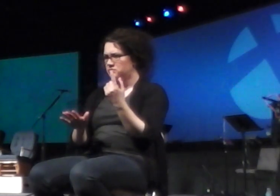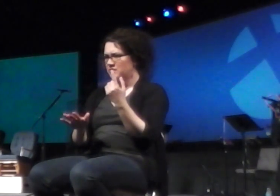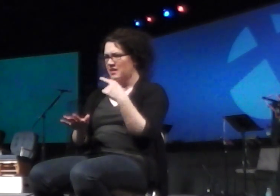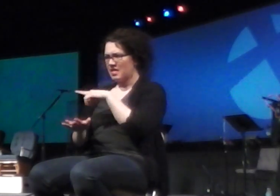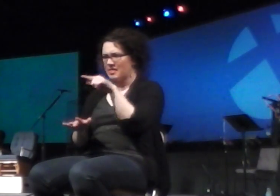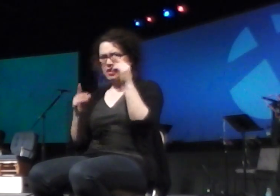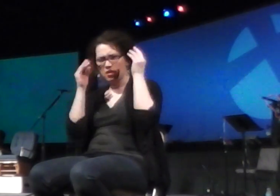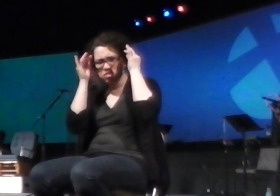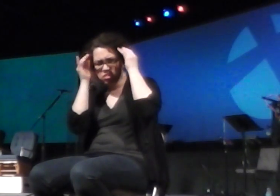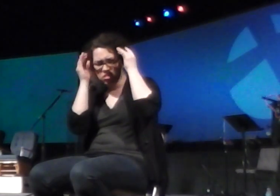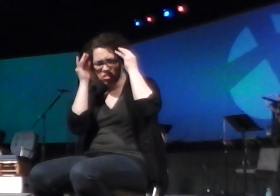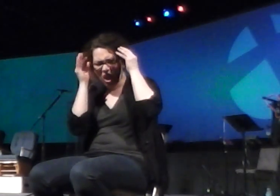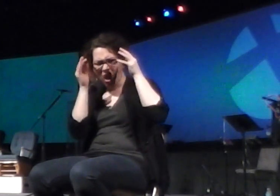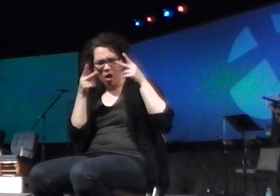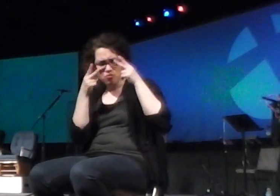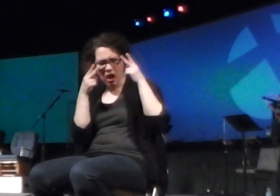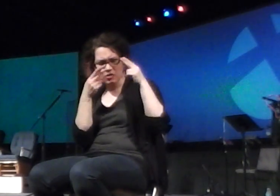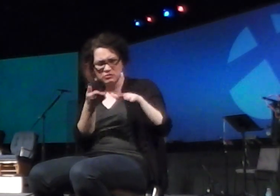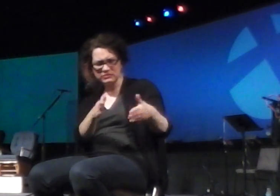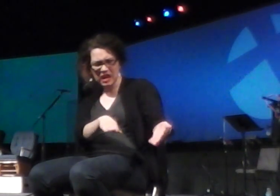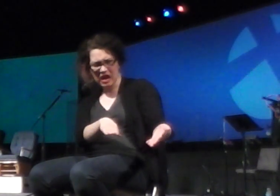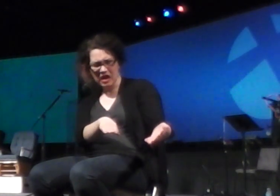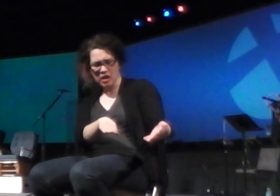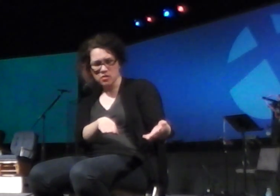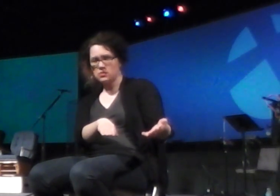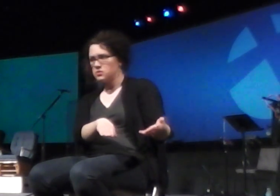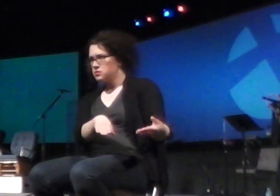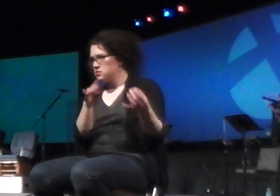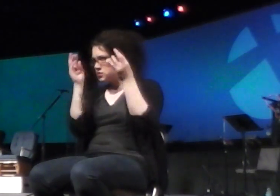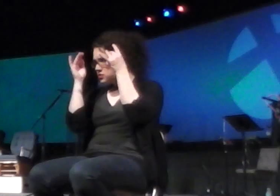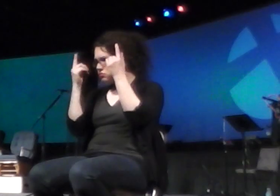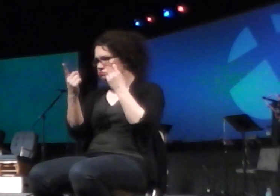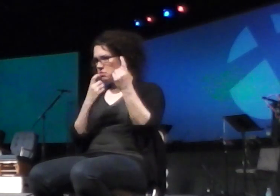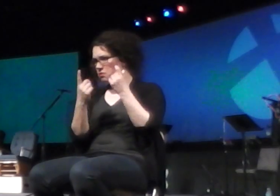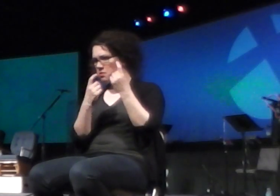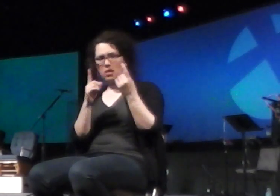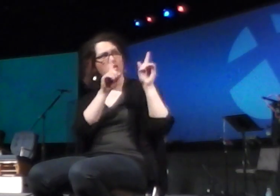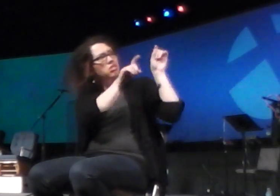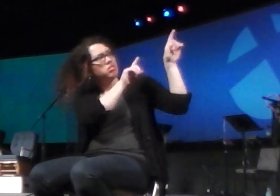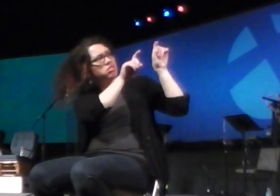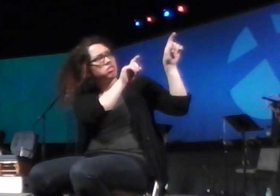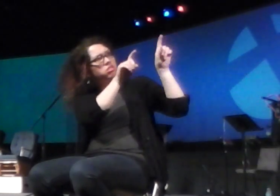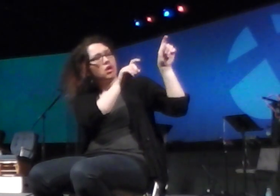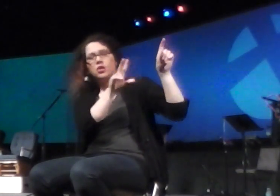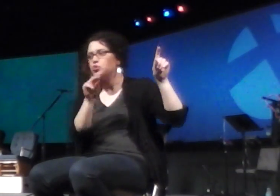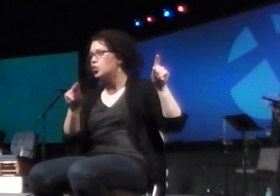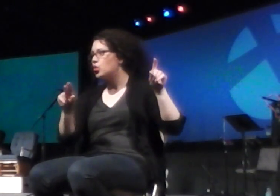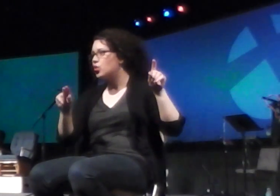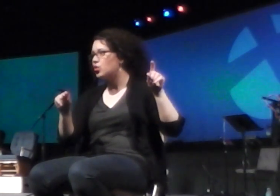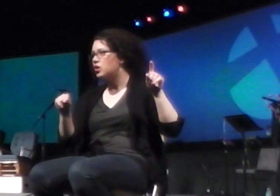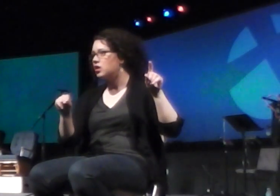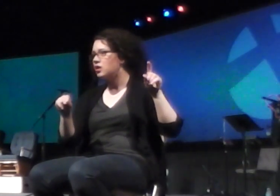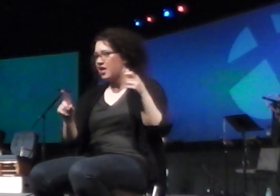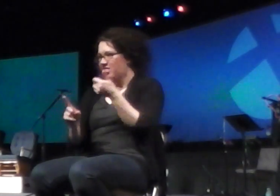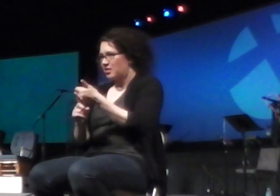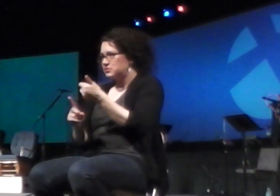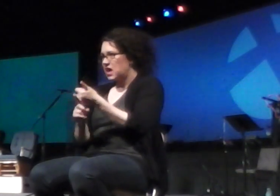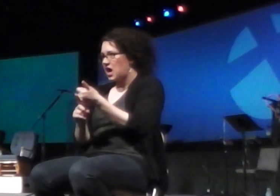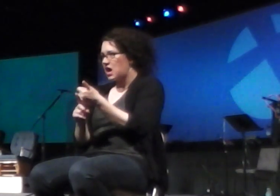wrestling with this dead raccoon's mortality, right? The reason they're asking all these questions is they're wrestling with their